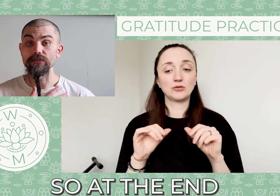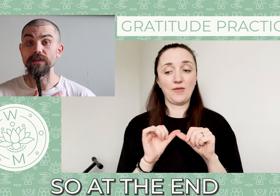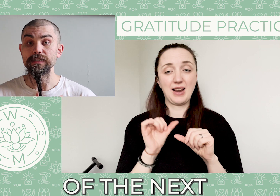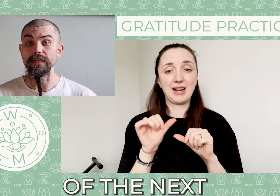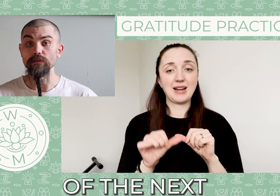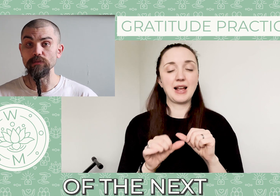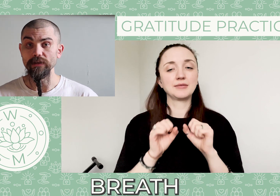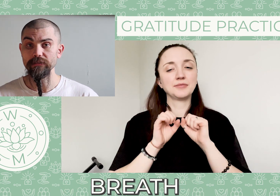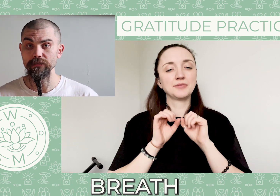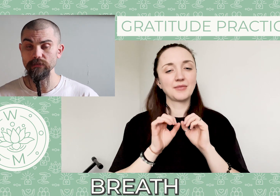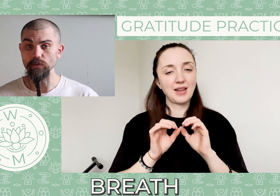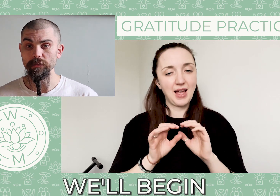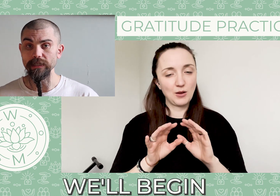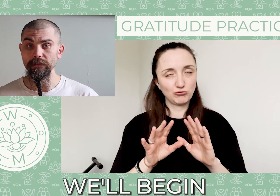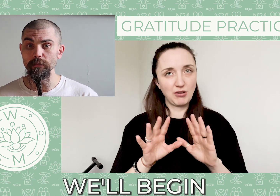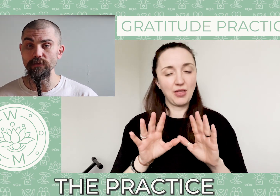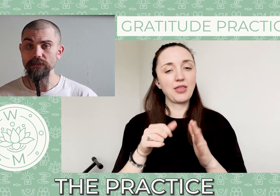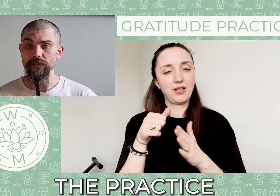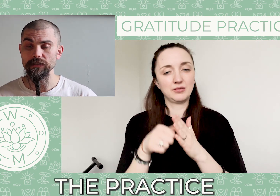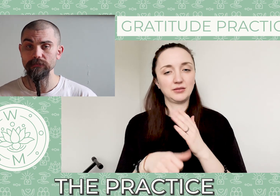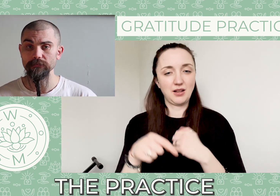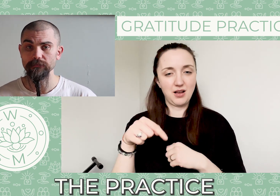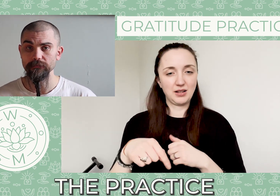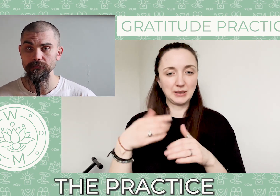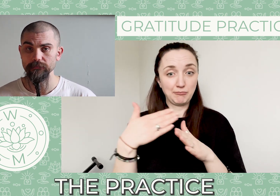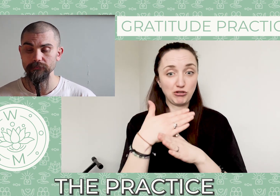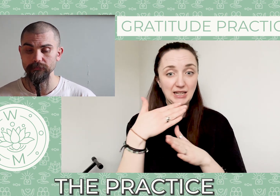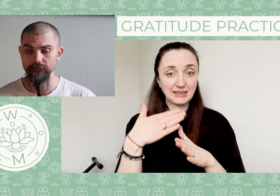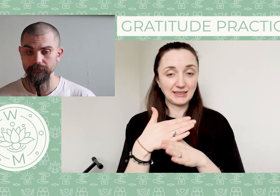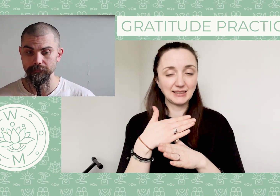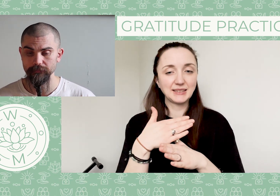So at the end of the next out breath, we'll begin the practice.